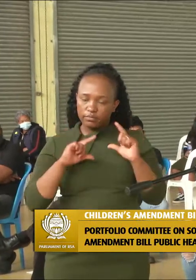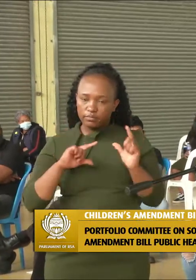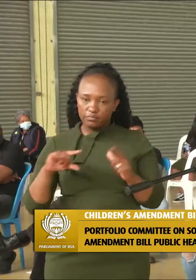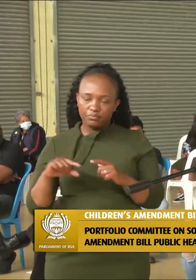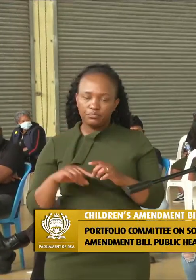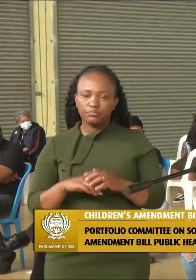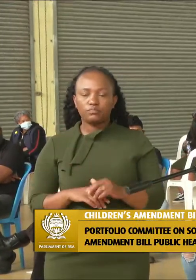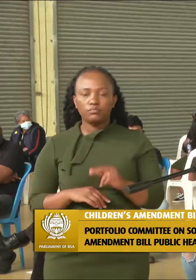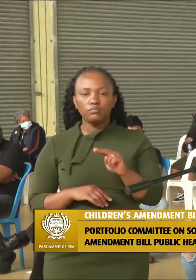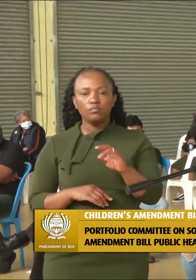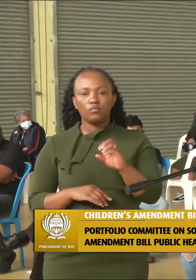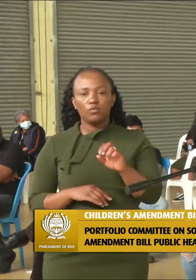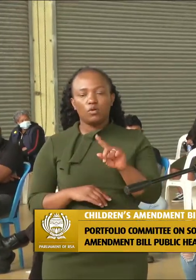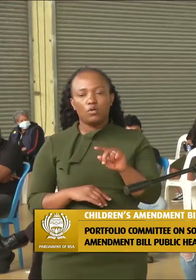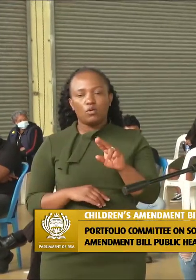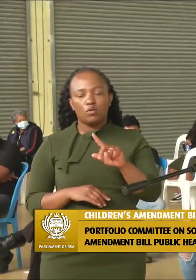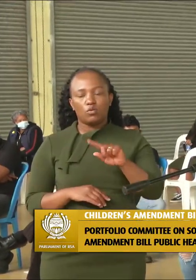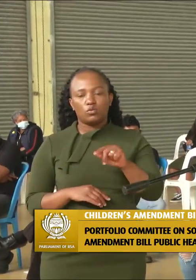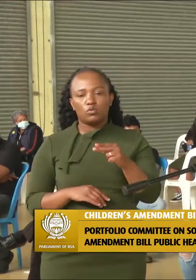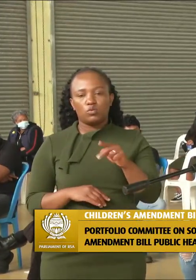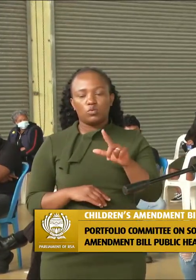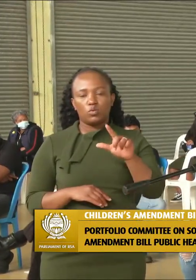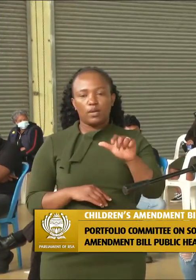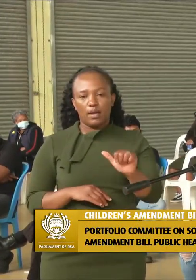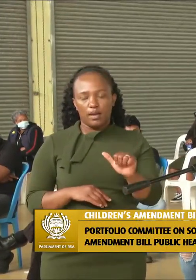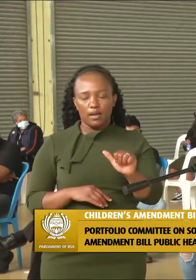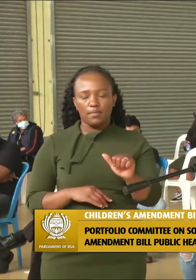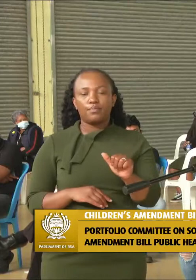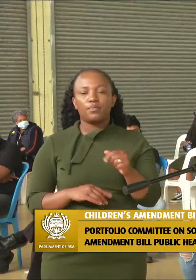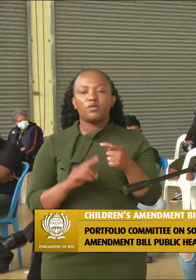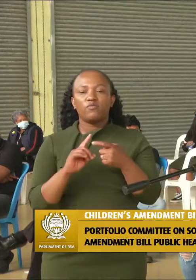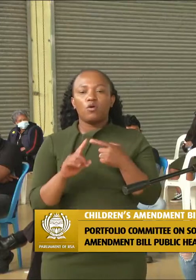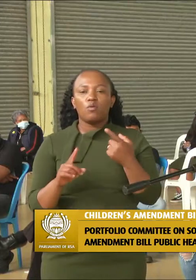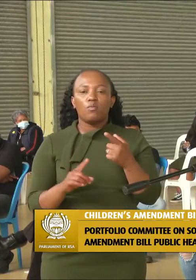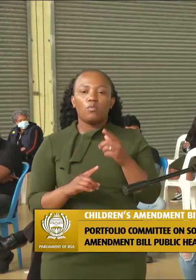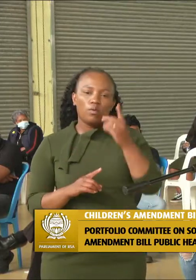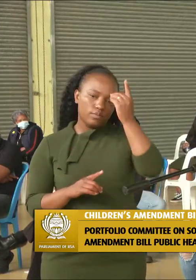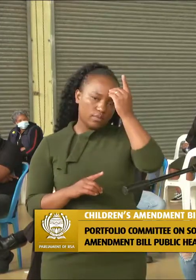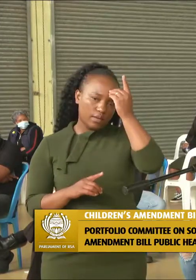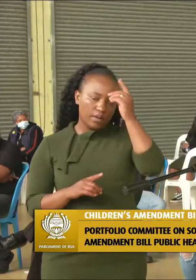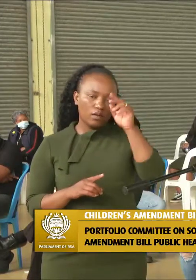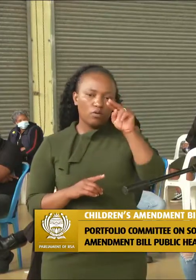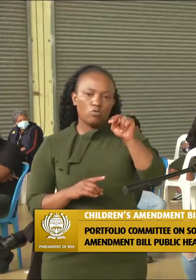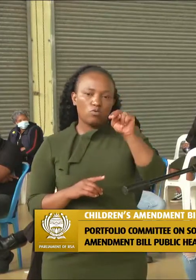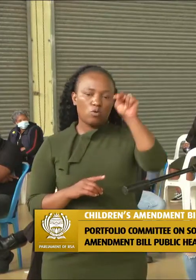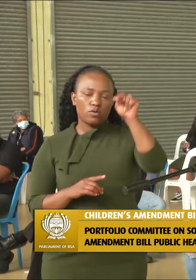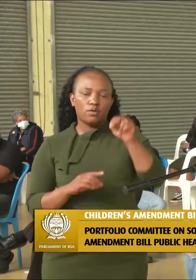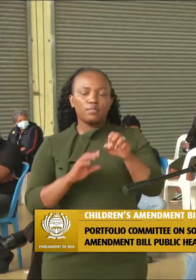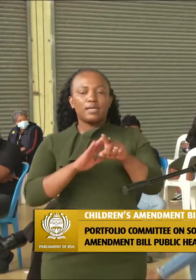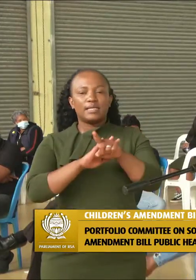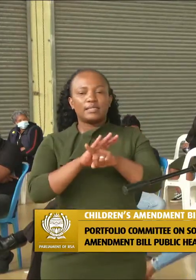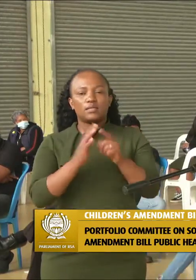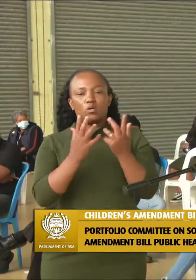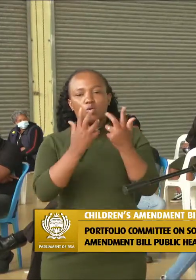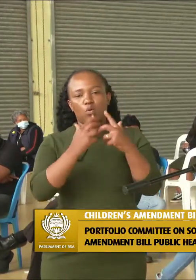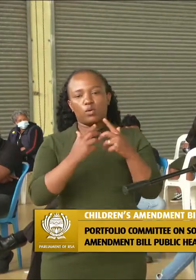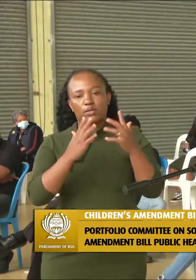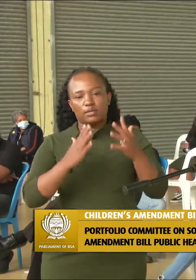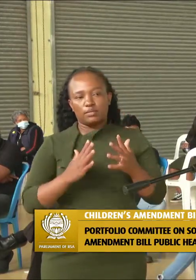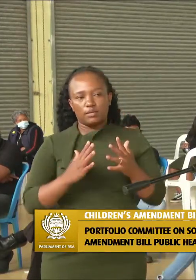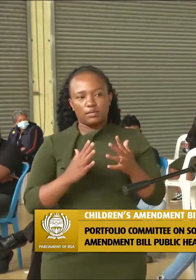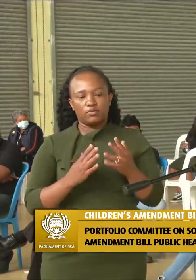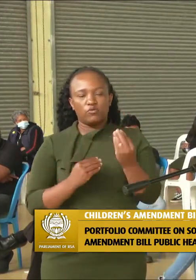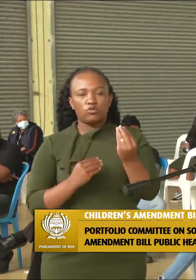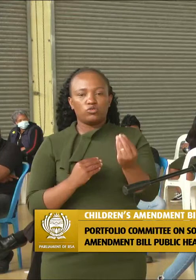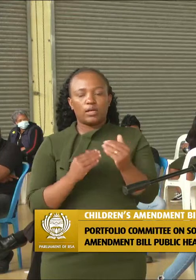uNokuthula Dlamini from eThekwini North. I'm a district coordinator for childcare and protection.